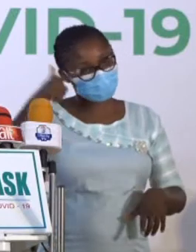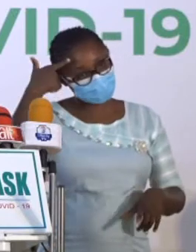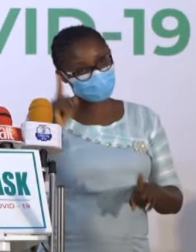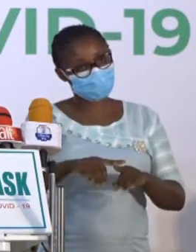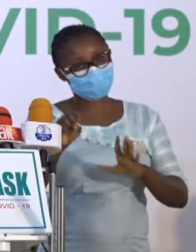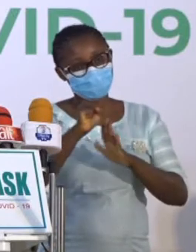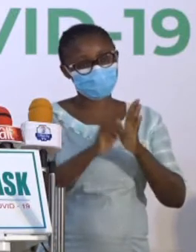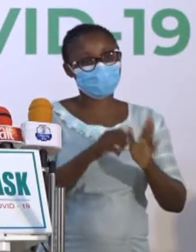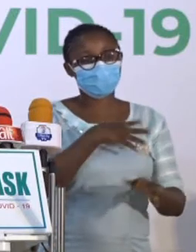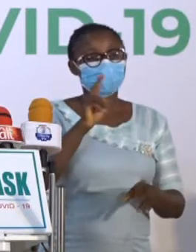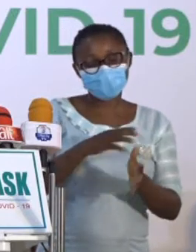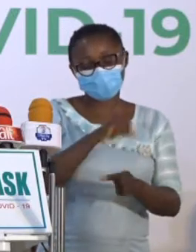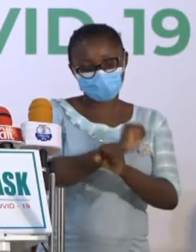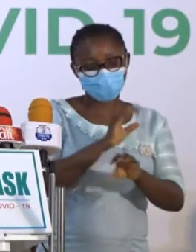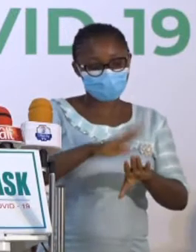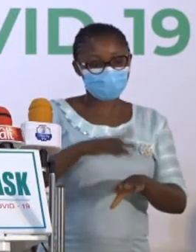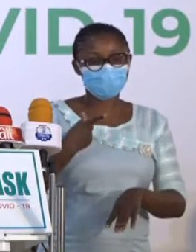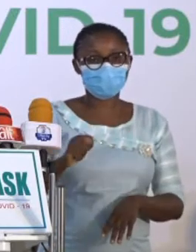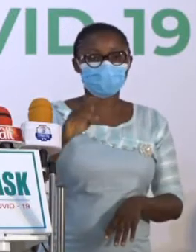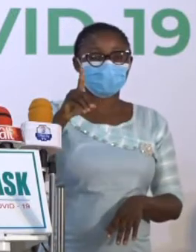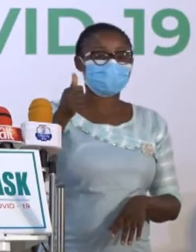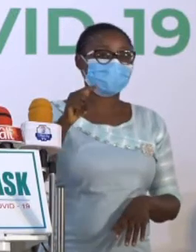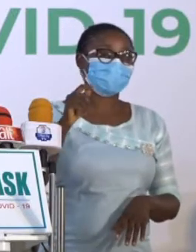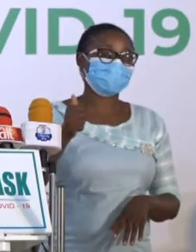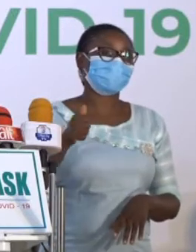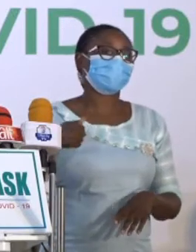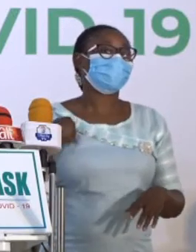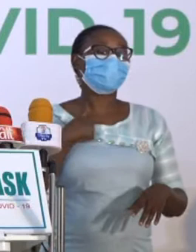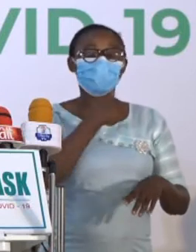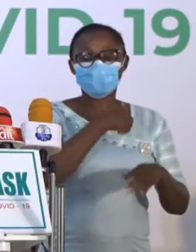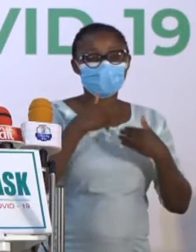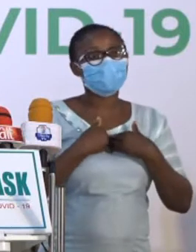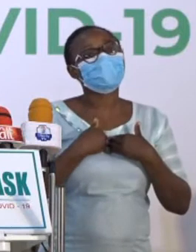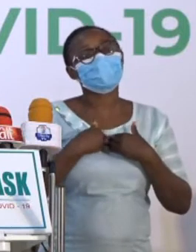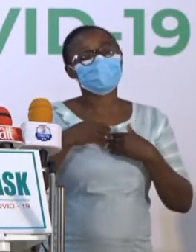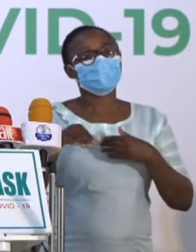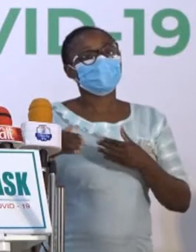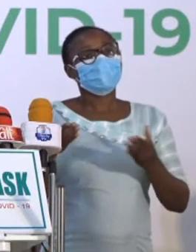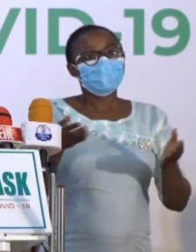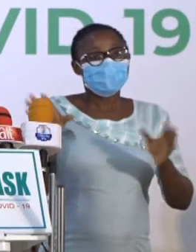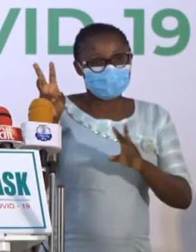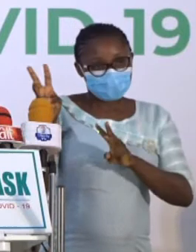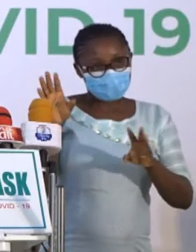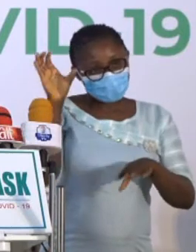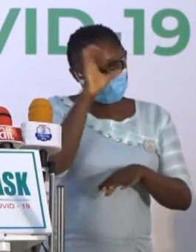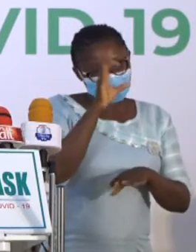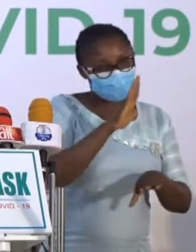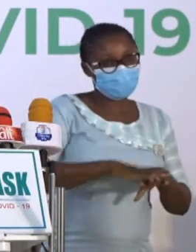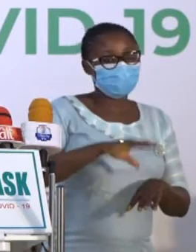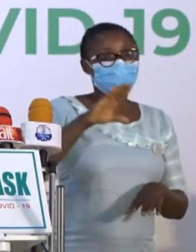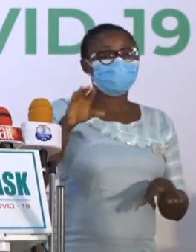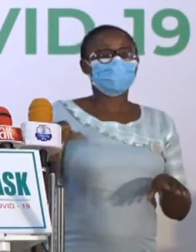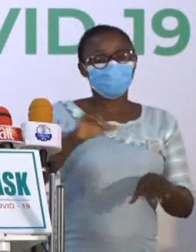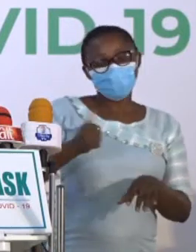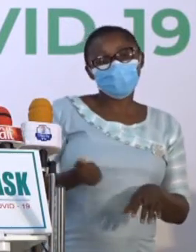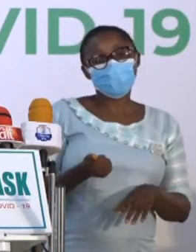and then to NCDC. And we have actually leveraged on previous disease outbreaks like Lassa fever in the country